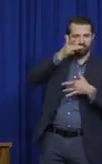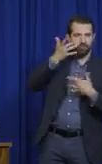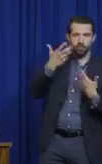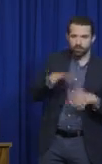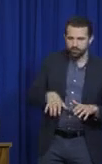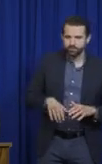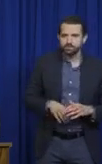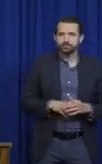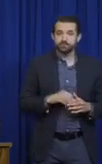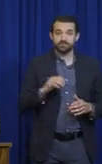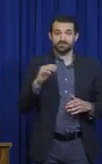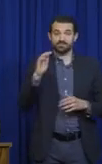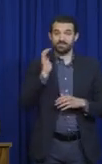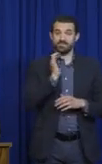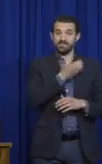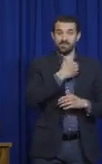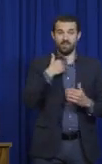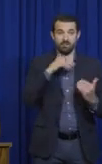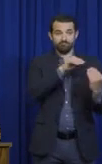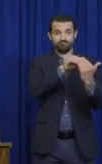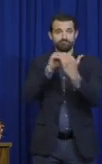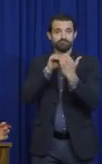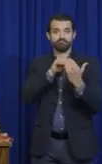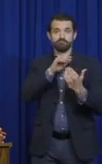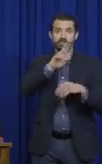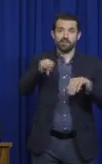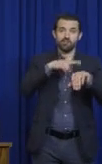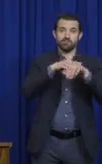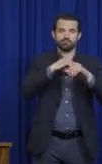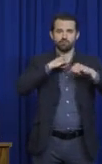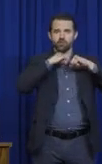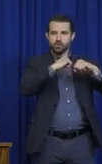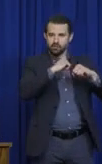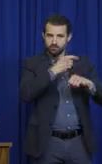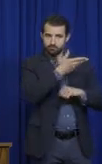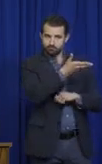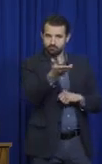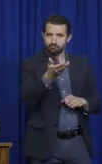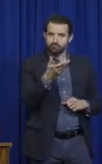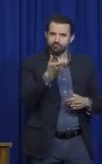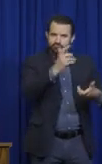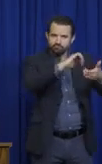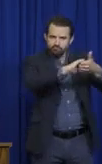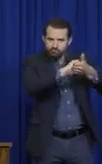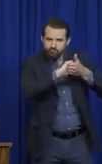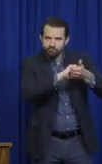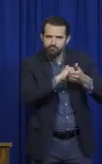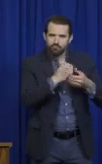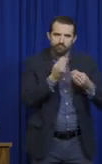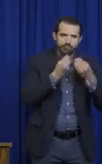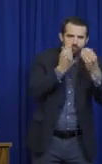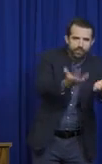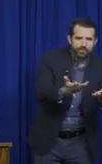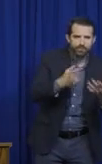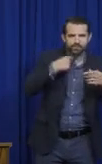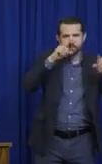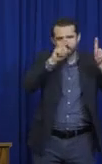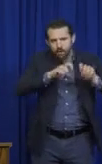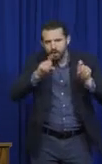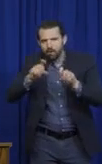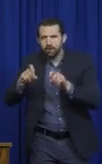National Guard to conduct more and more fit testing exercises at healthcare facilities across the